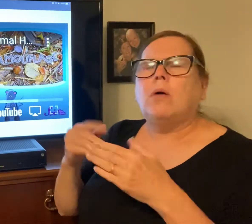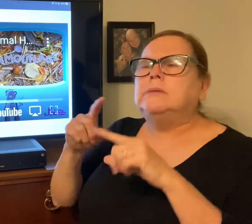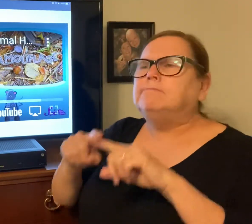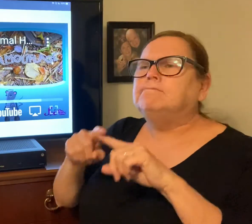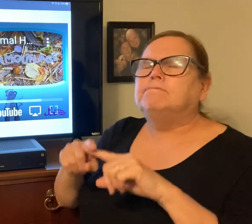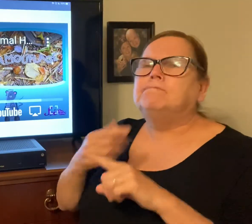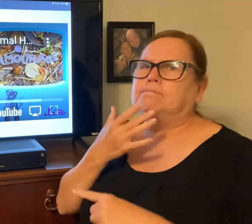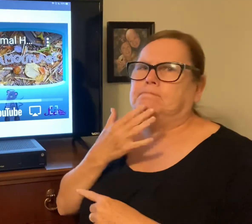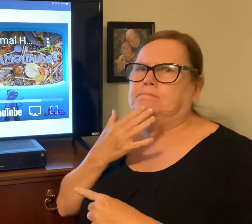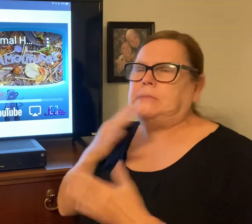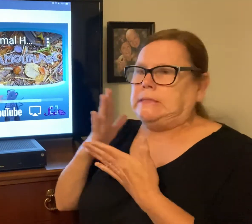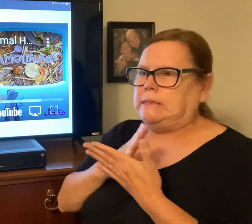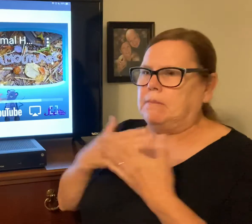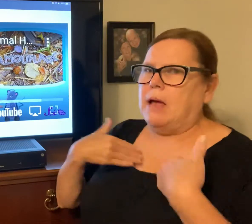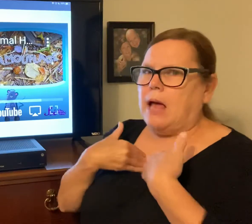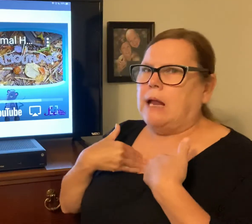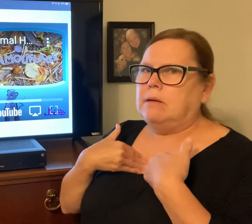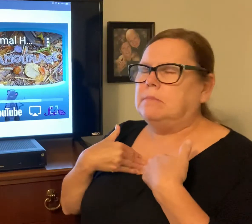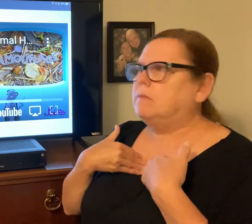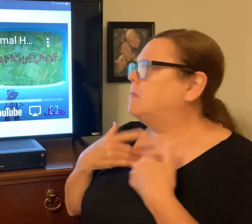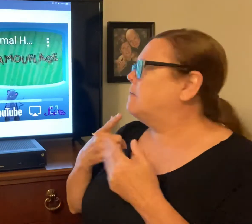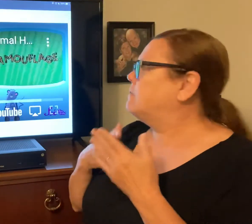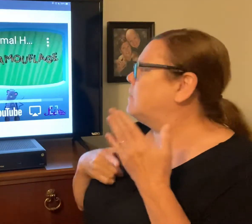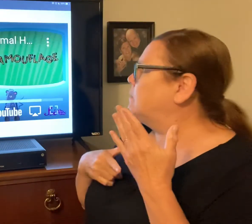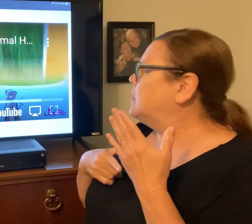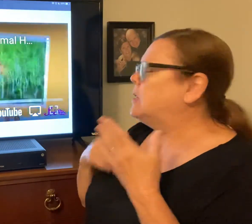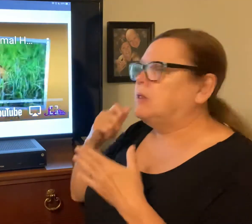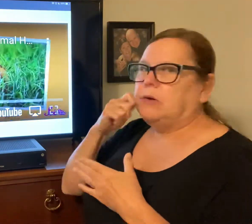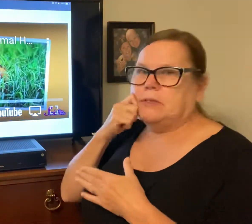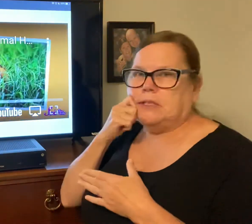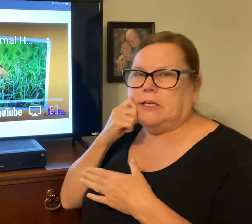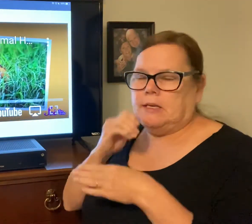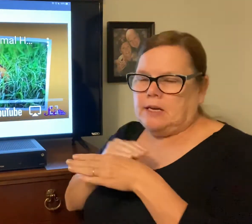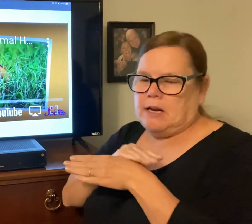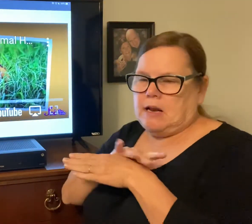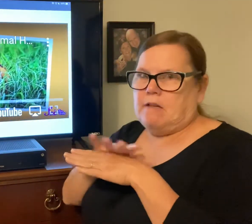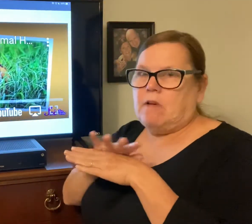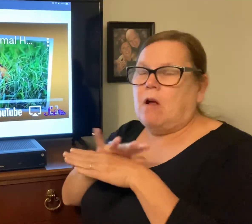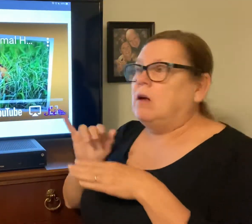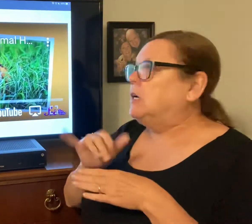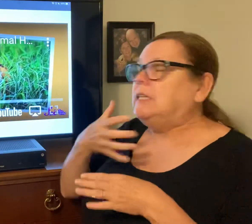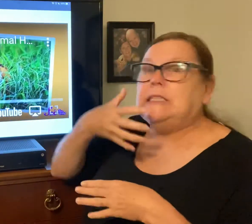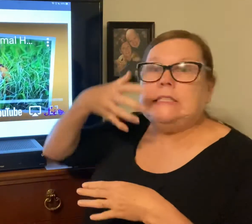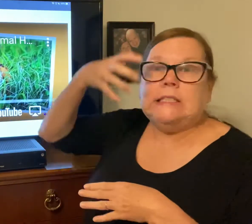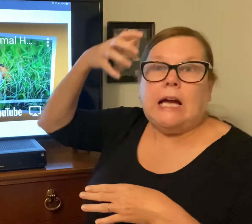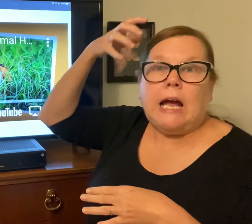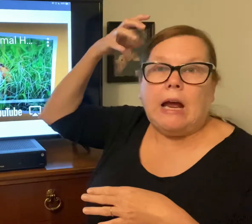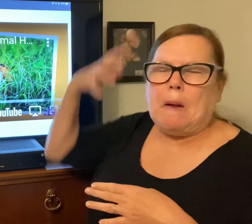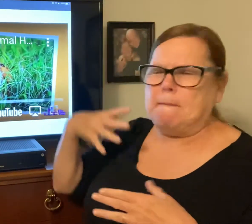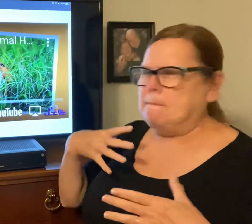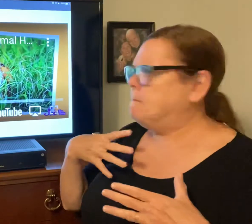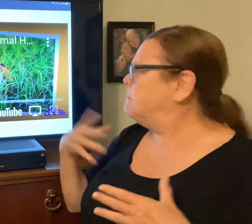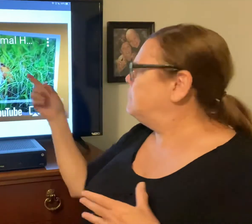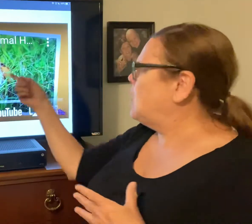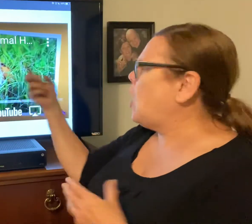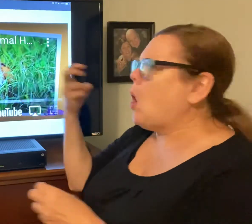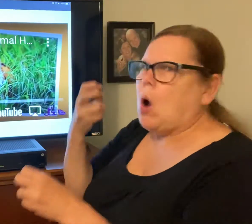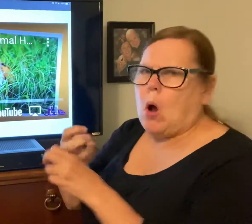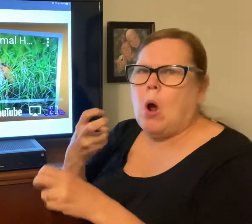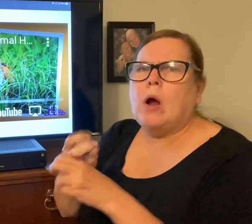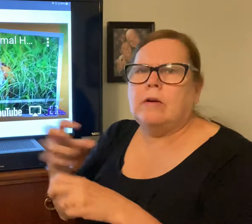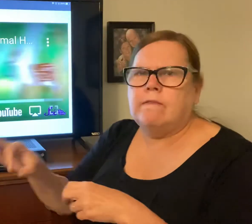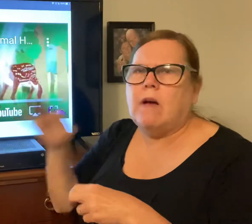do it. Some animals get help from the patterns on their skin and fur. Tigers have big black stripes, which makes them harder to find in